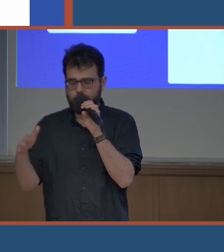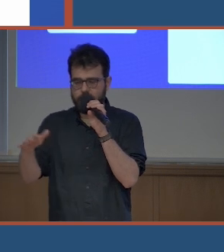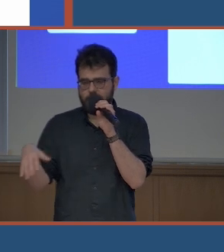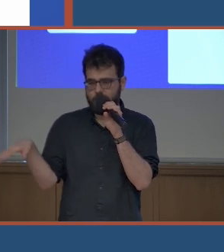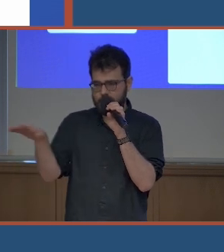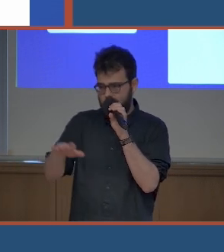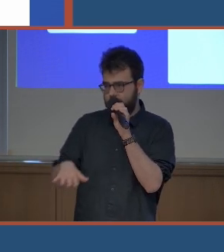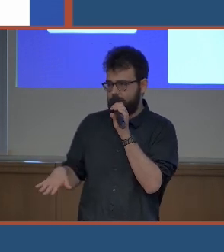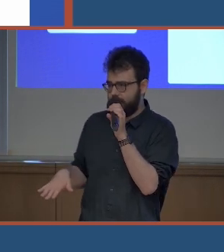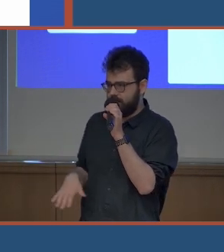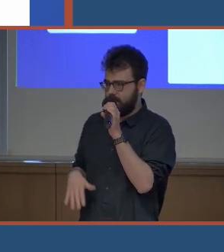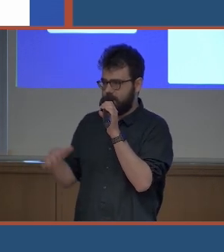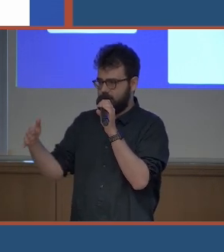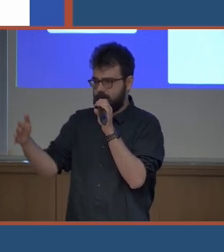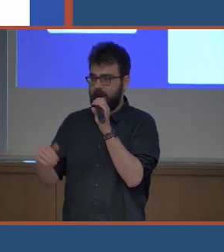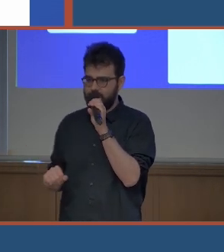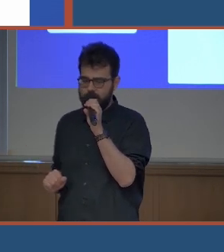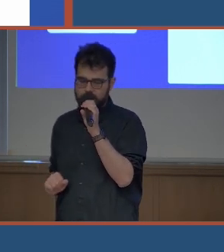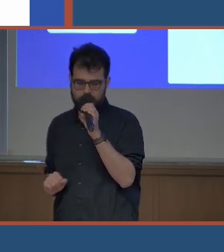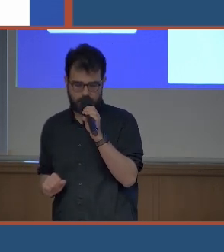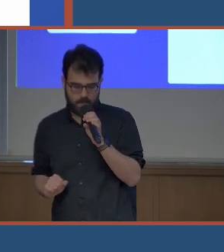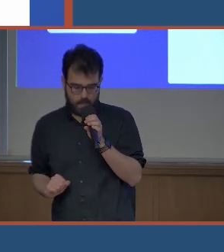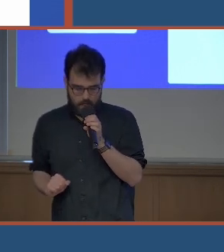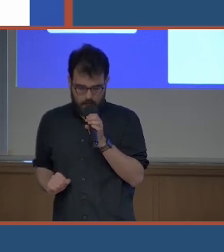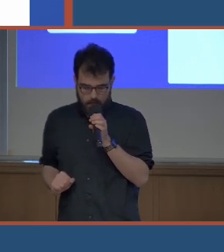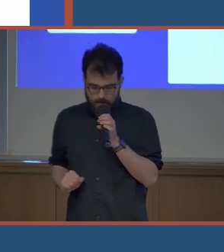the spoken language of the ambience.